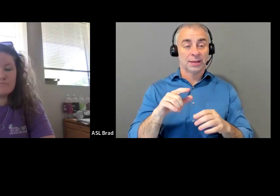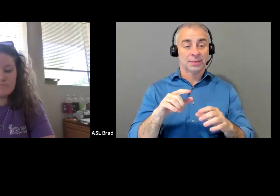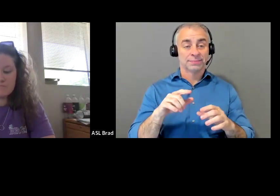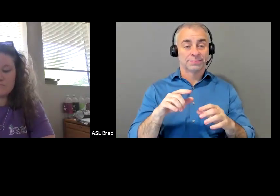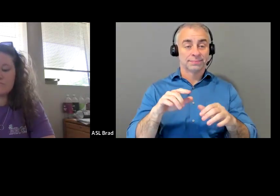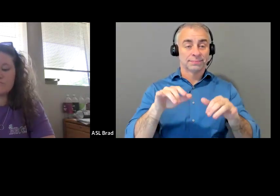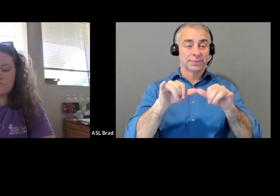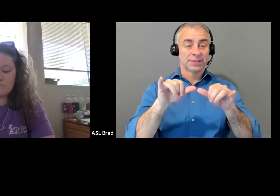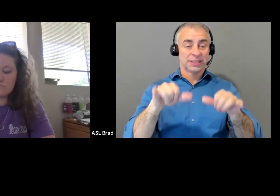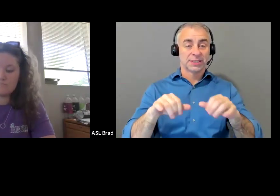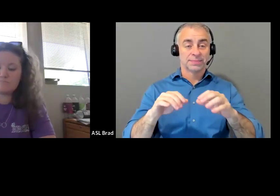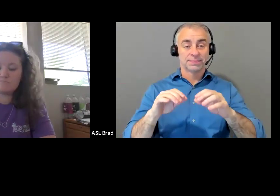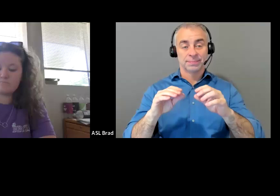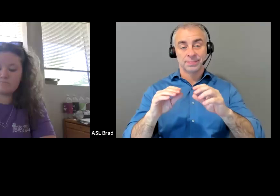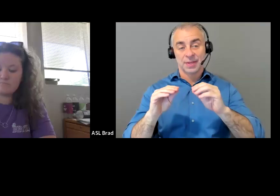teaching,